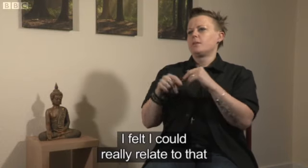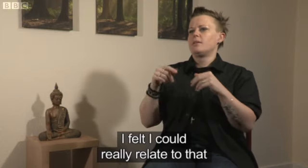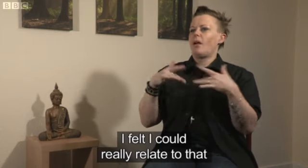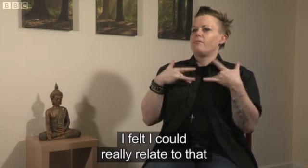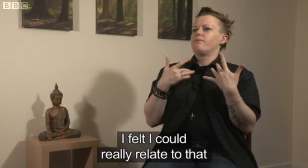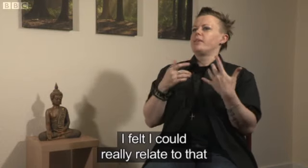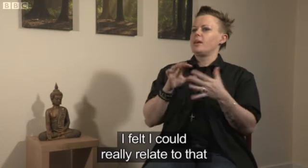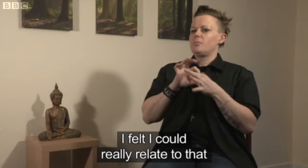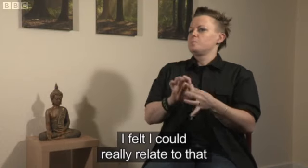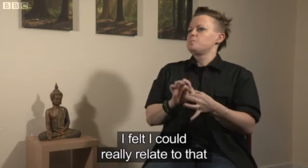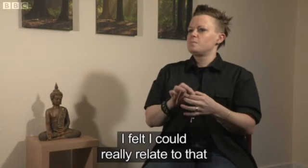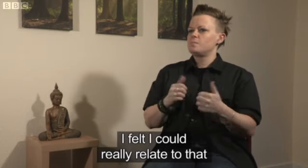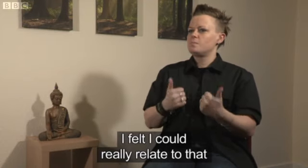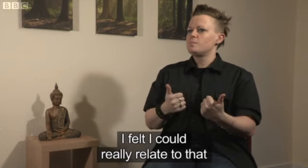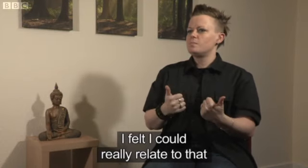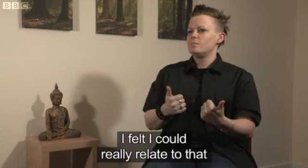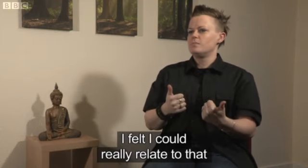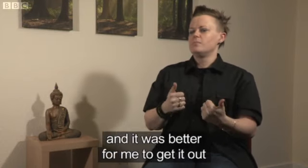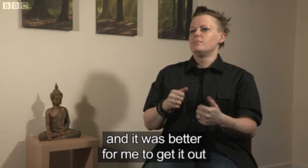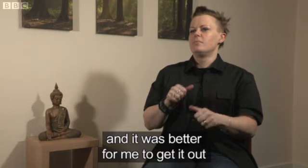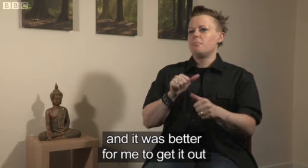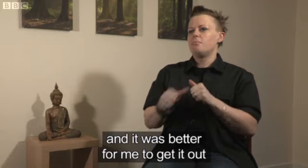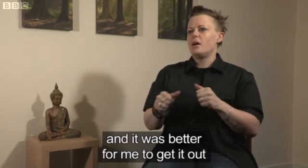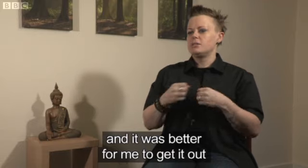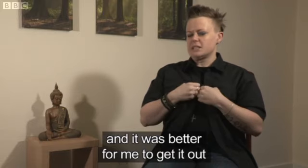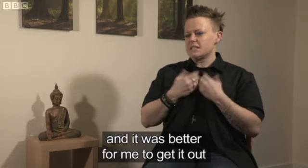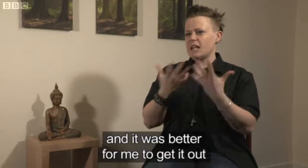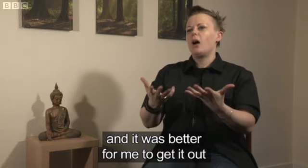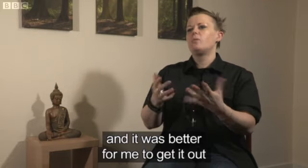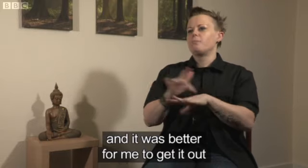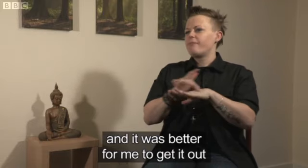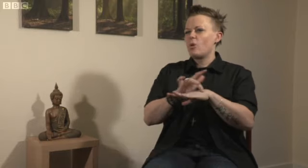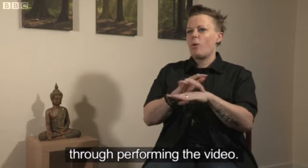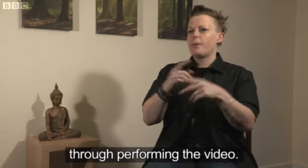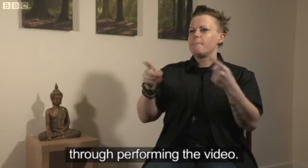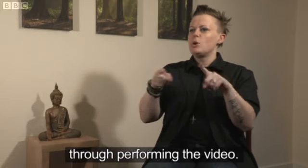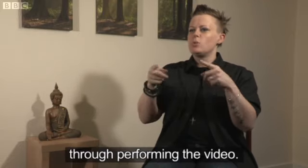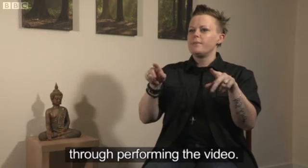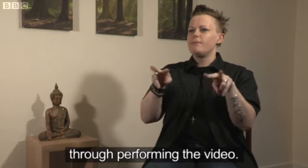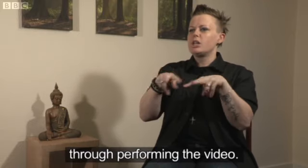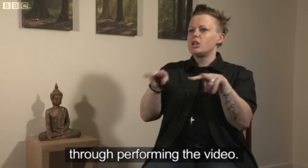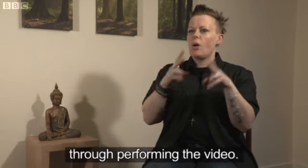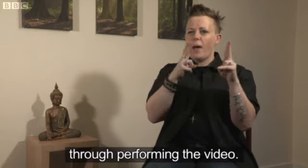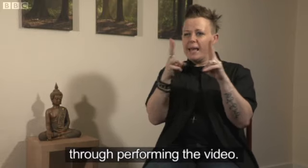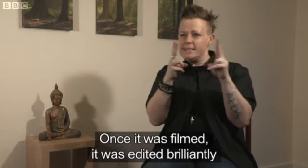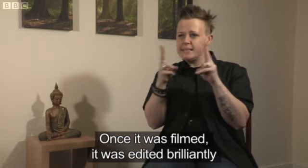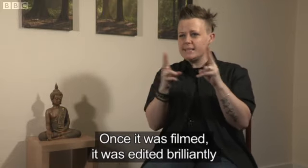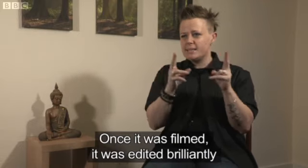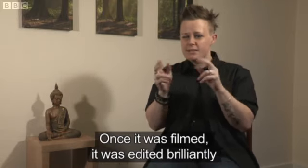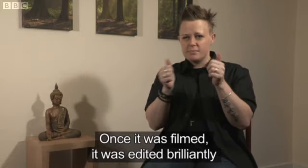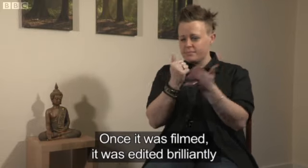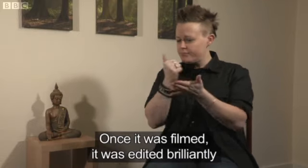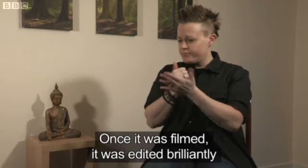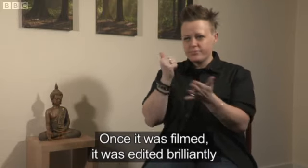I felt I could really relate to that, and it was better for me to get it out through performing the video. Once it was filmed, it